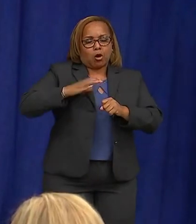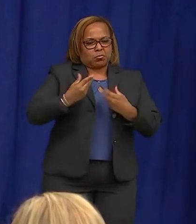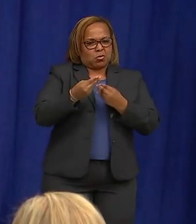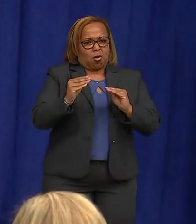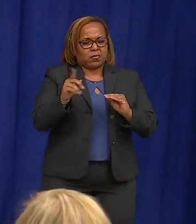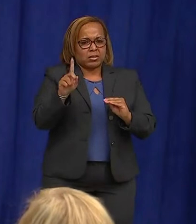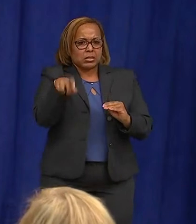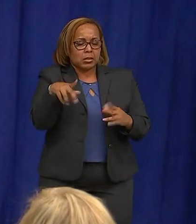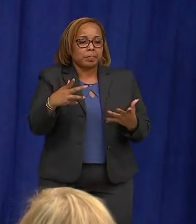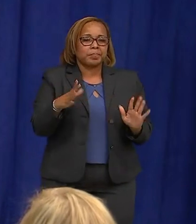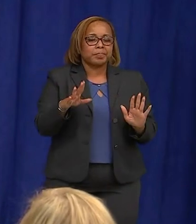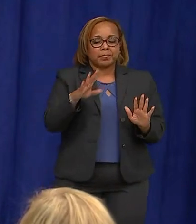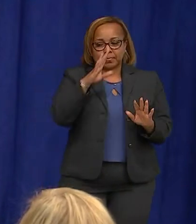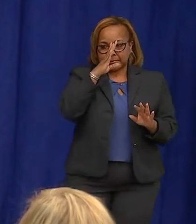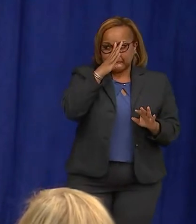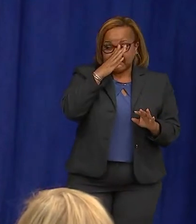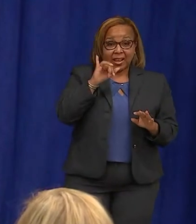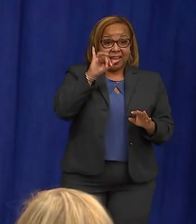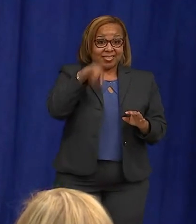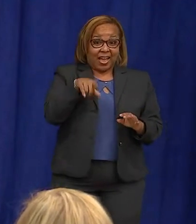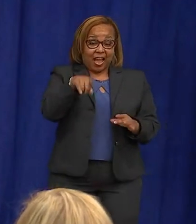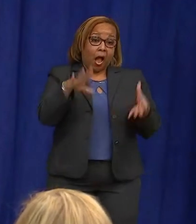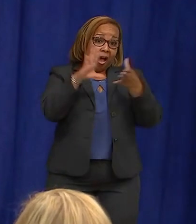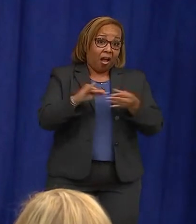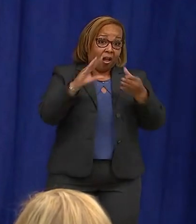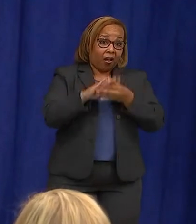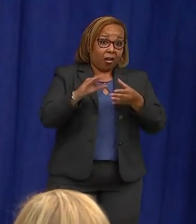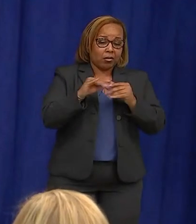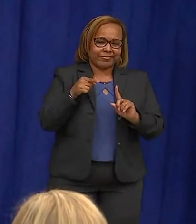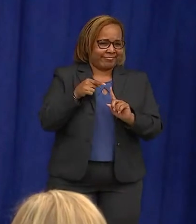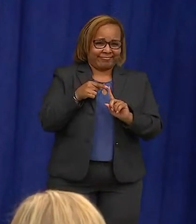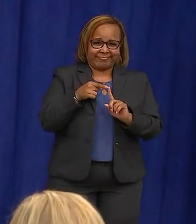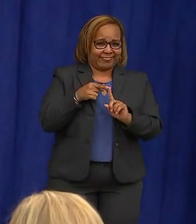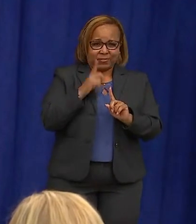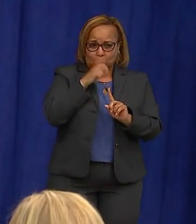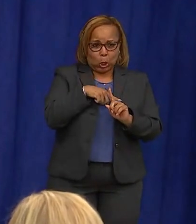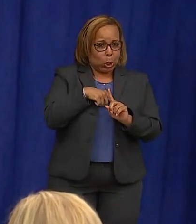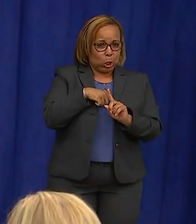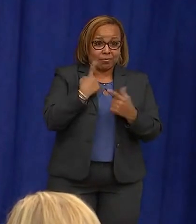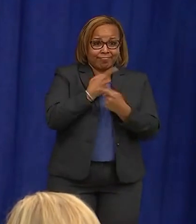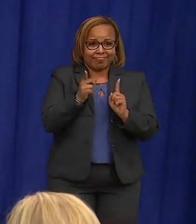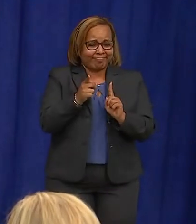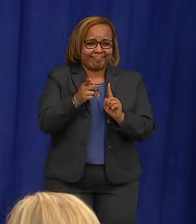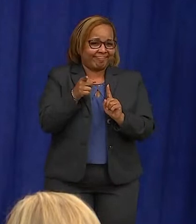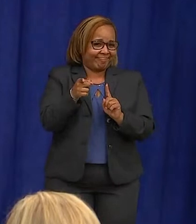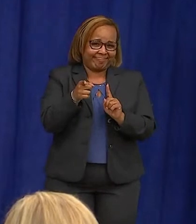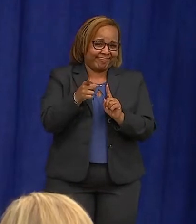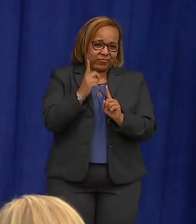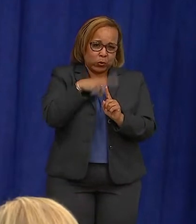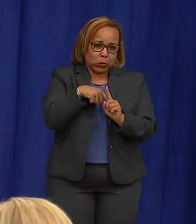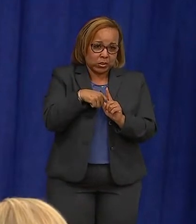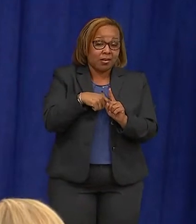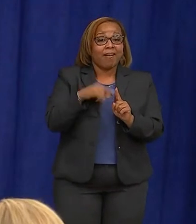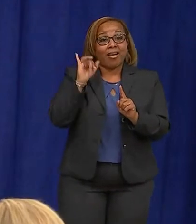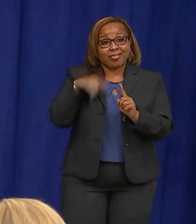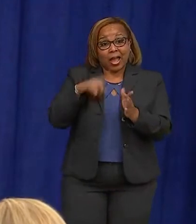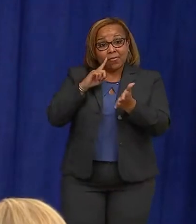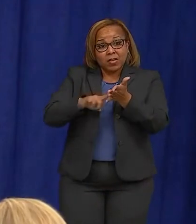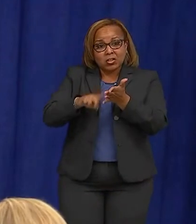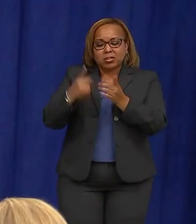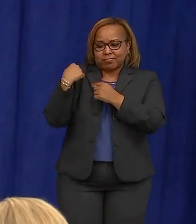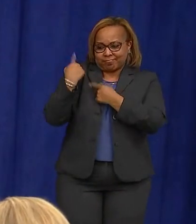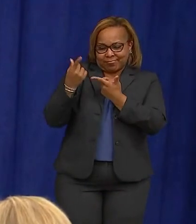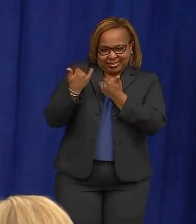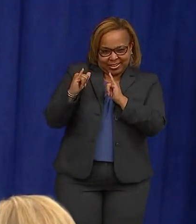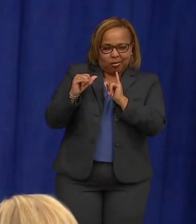No, that narrative is false. It's been false from the minute he uttered it. The investigation is ongoing.